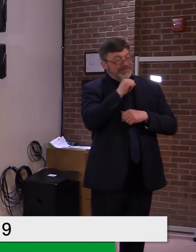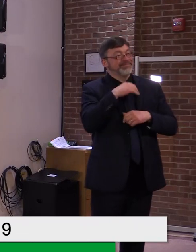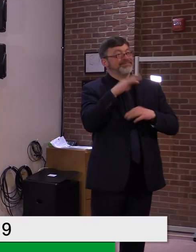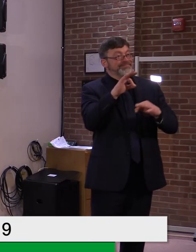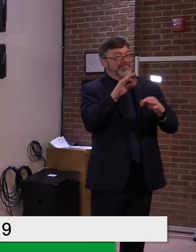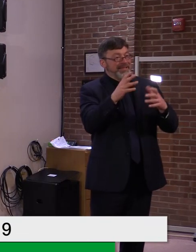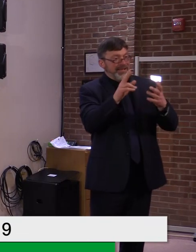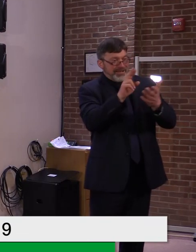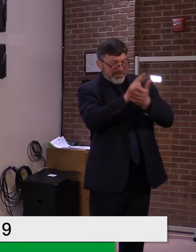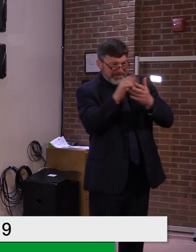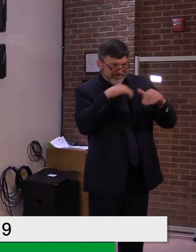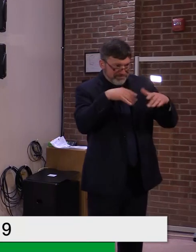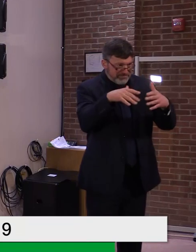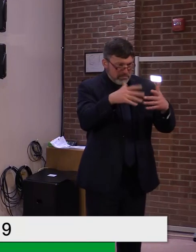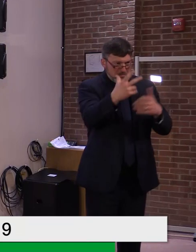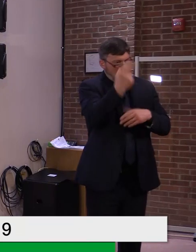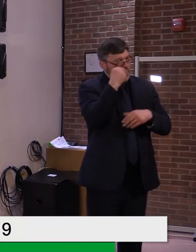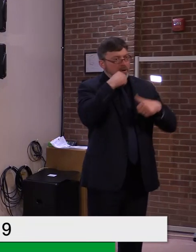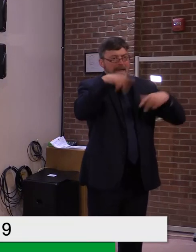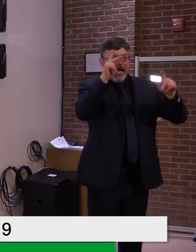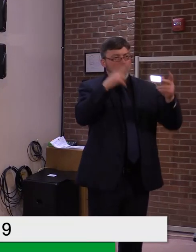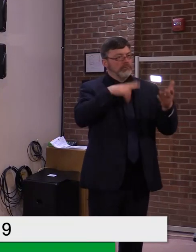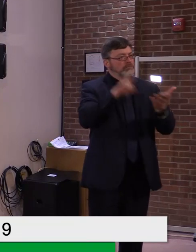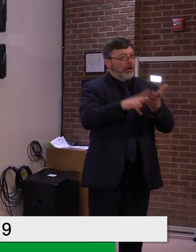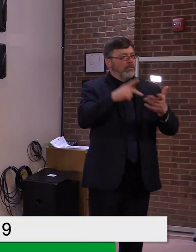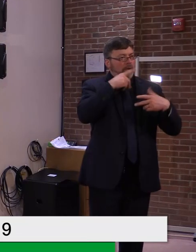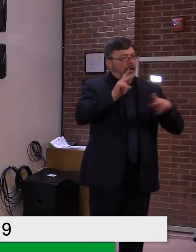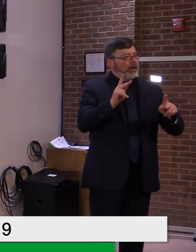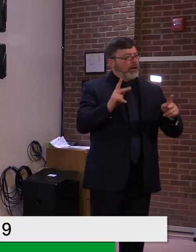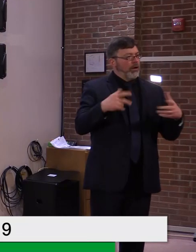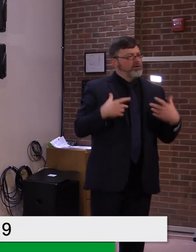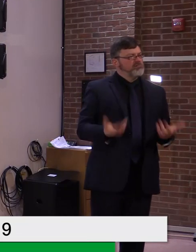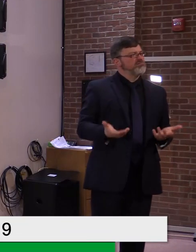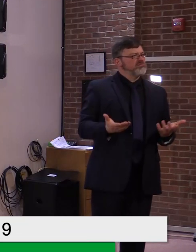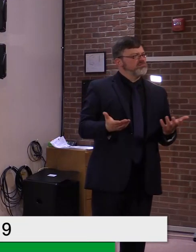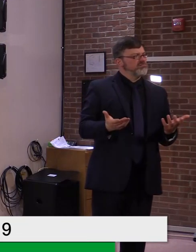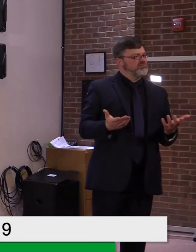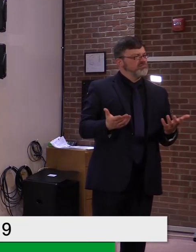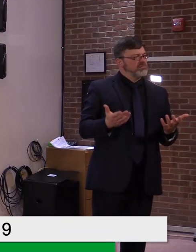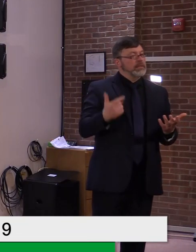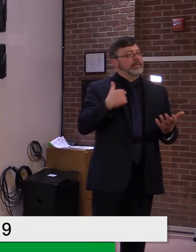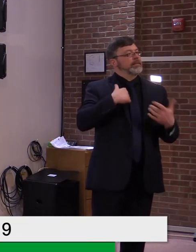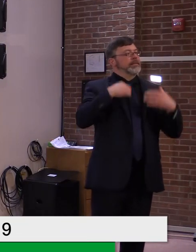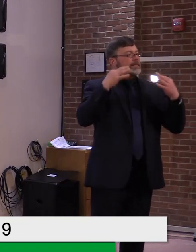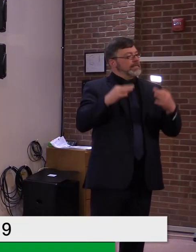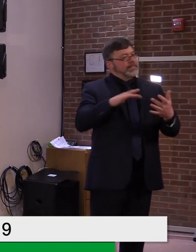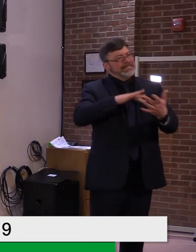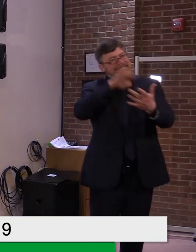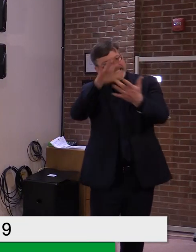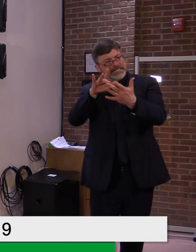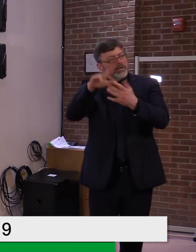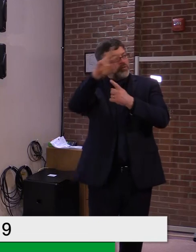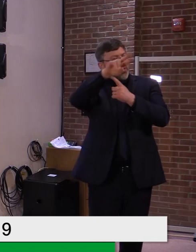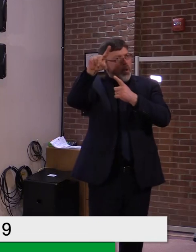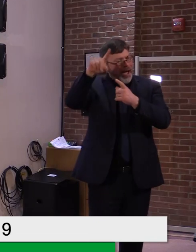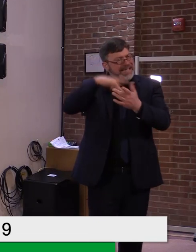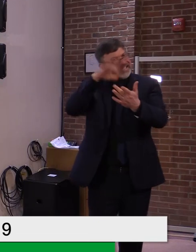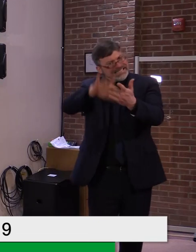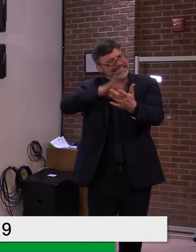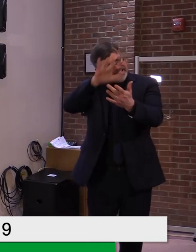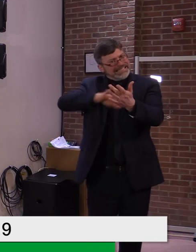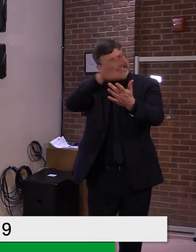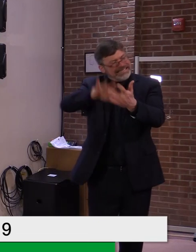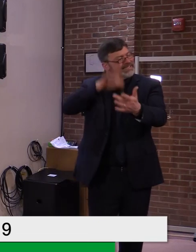And several people have told me that it took a number of phone calls to resolve this problem. In the meantime, their access to a vaccine appointment